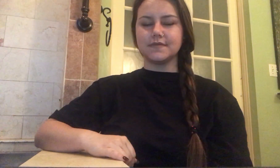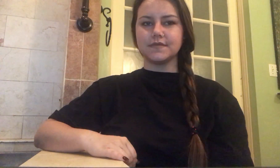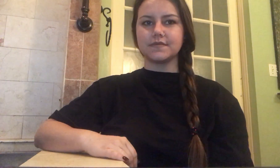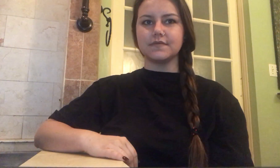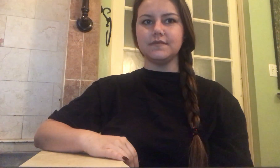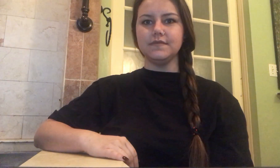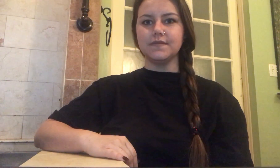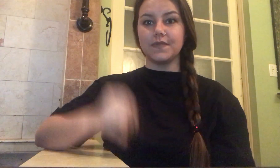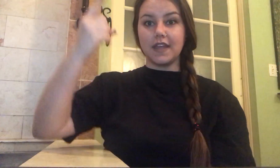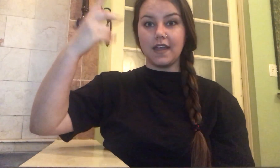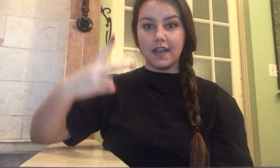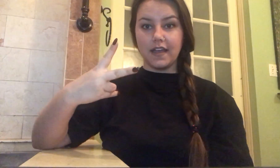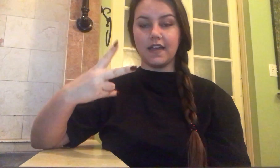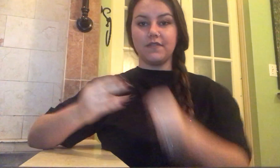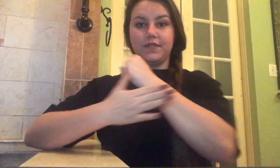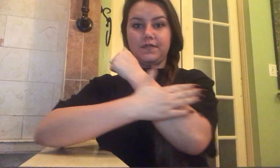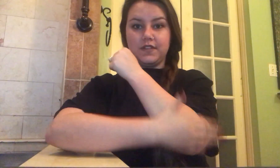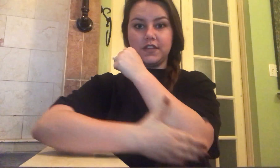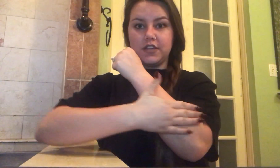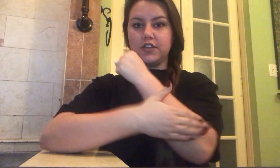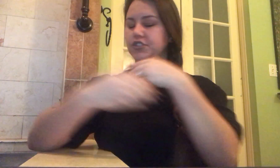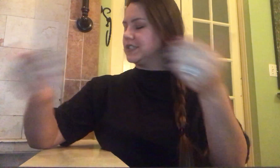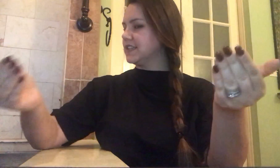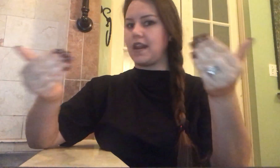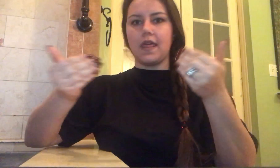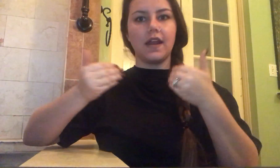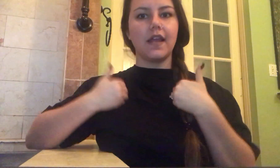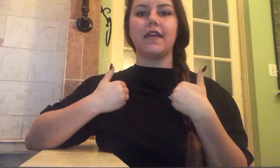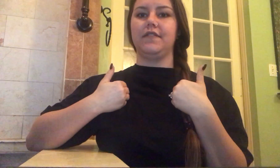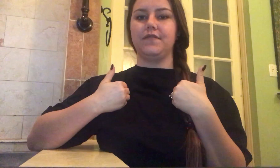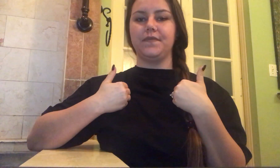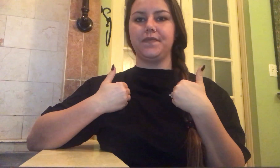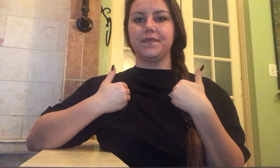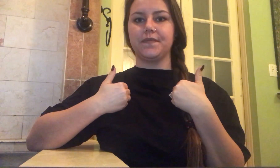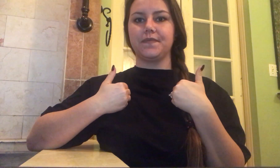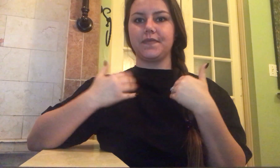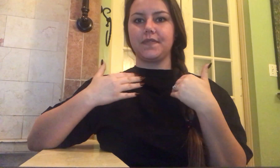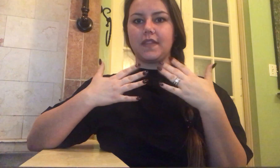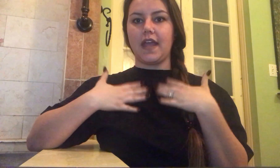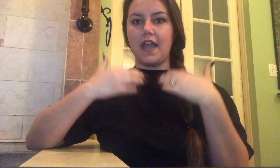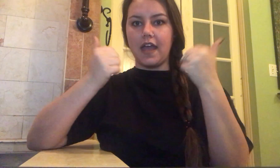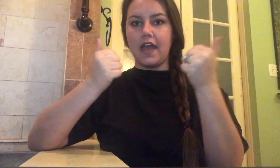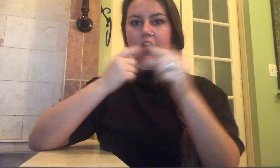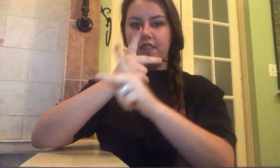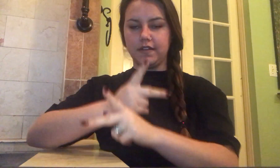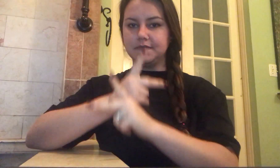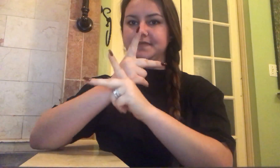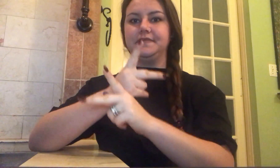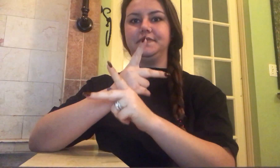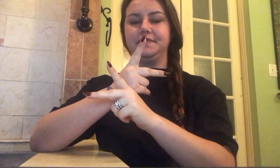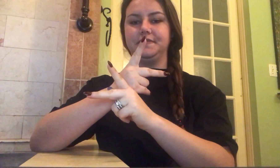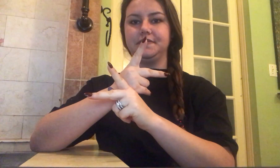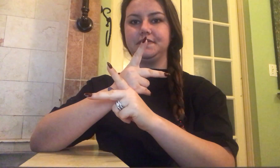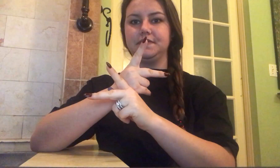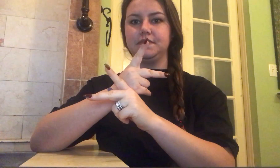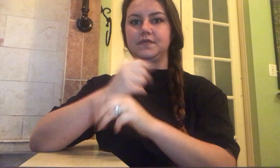country didn't have their most basic health need met. Half the country was drinking dirty water. So I kind of put these two things together. Like, no